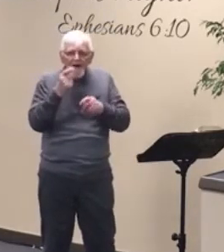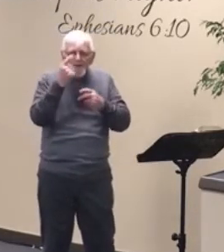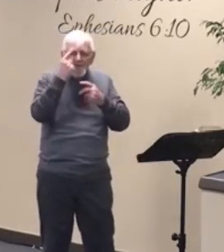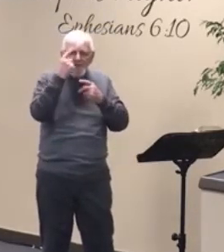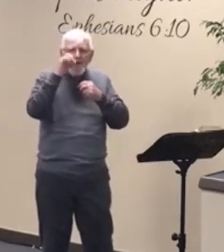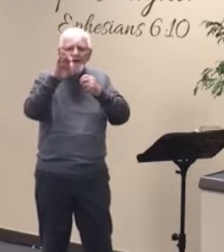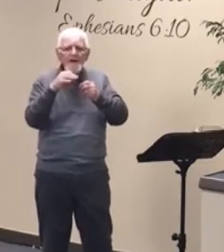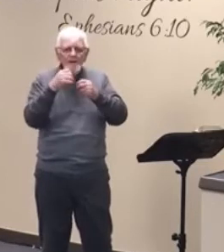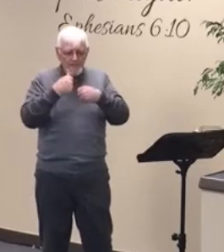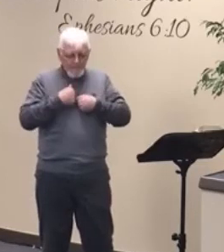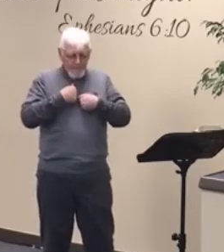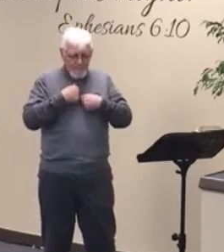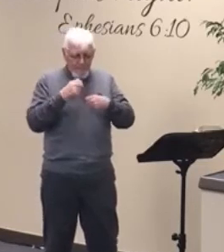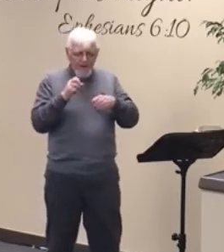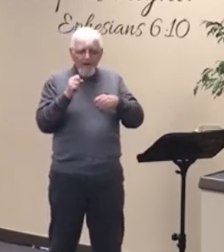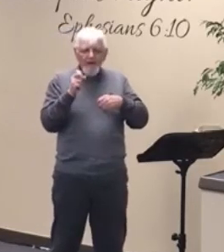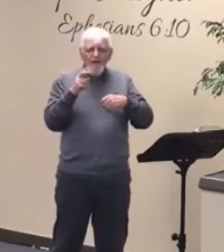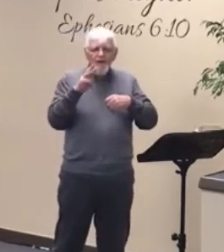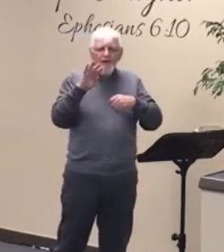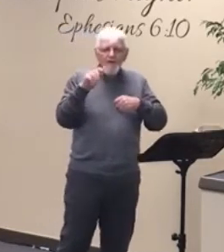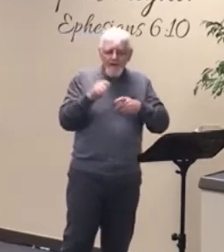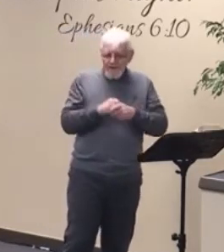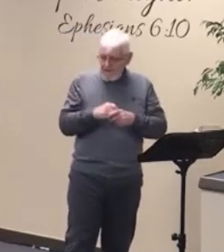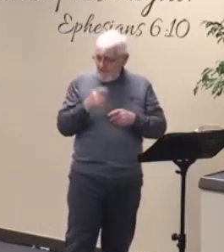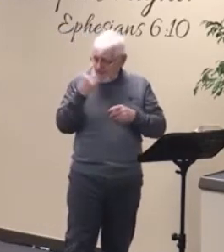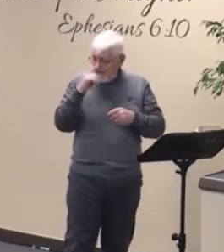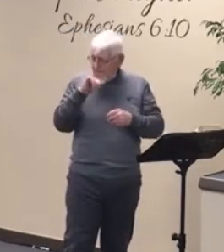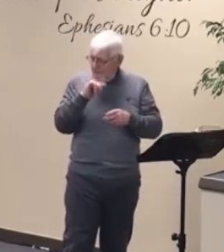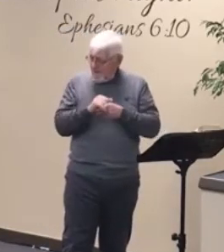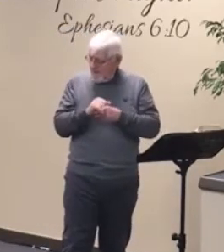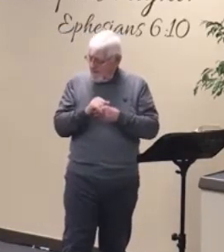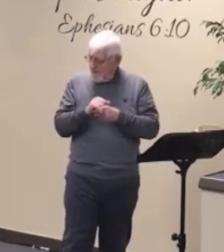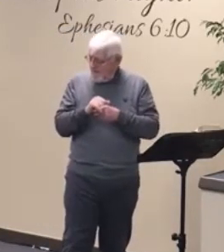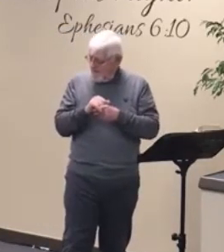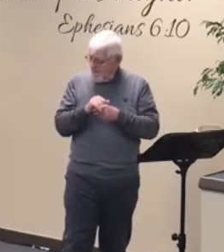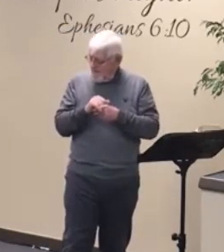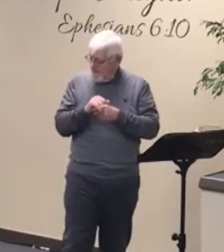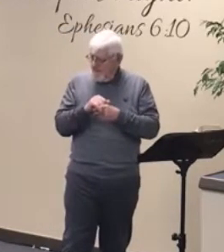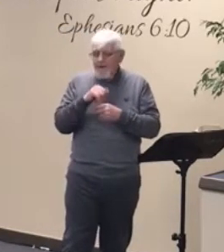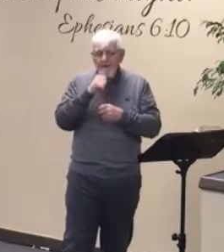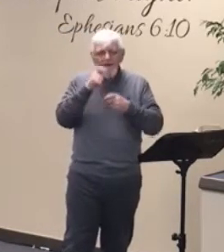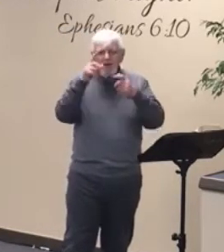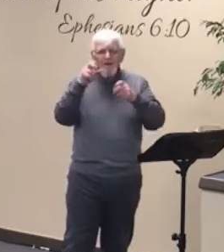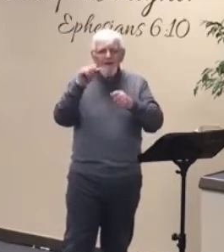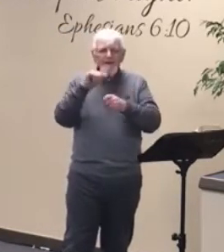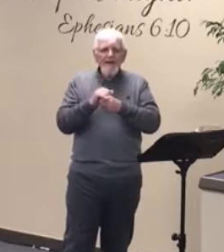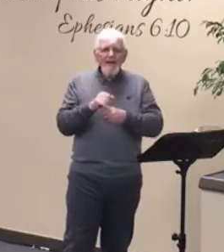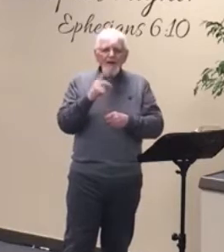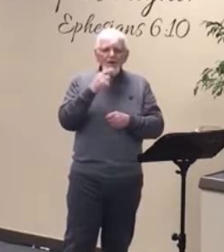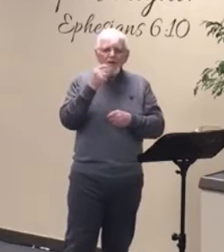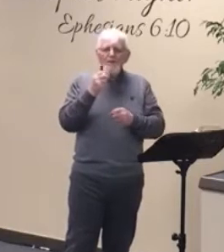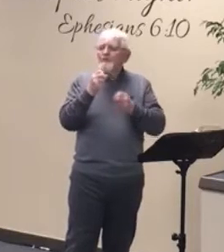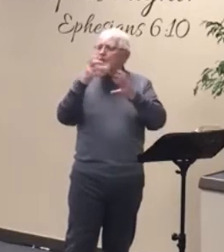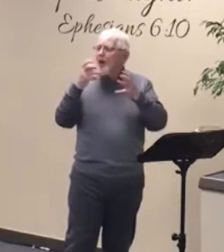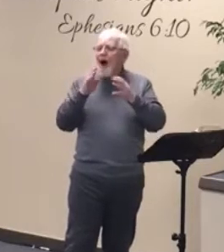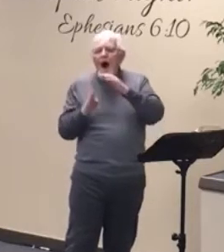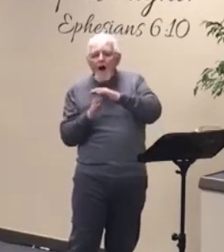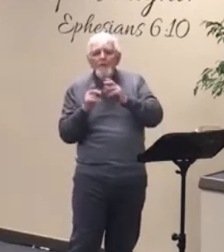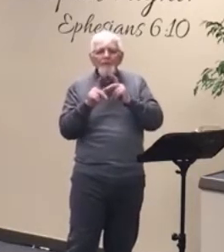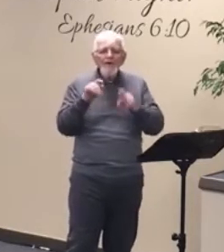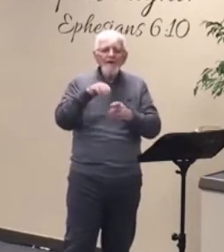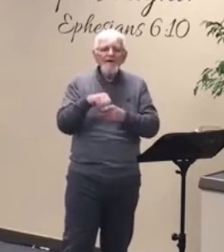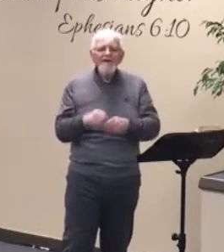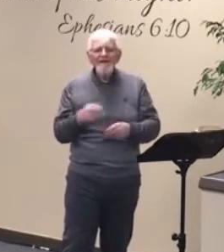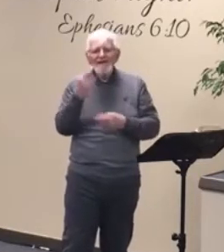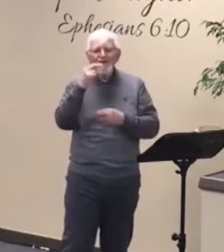that what we kind of think? I don't agree with this quote. Isn't that what we kind of think, though? You know, we kind of think, you know, who's the most humble person in this room? Oh, we can't raise our